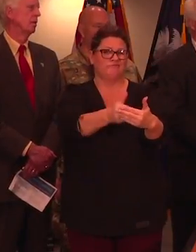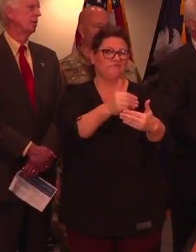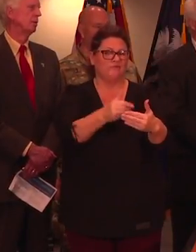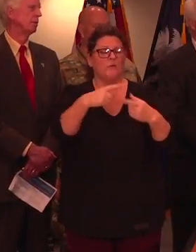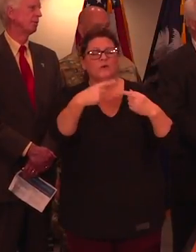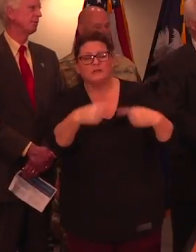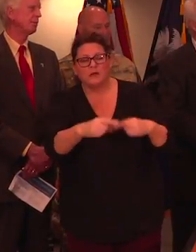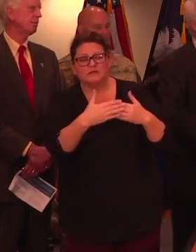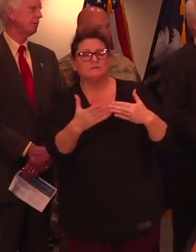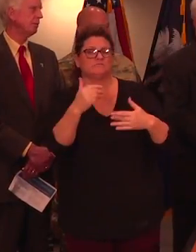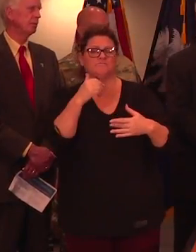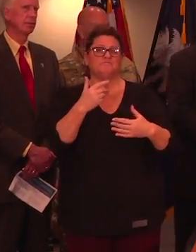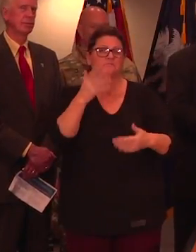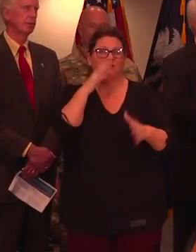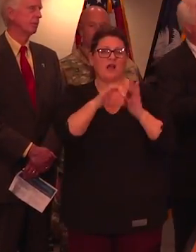is at that time.